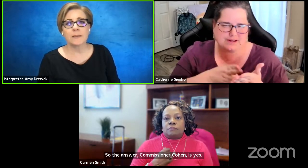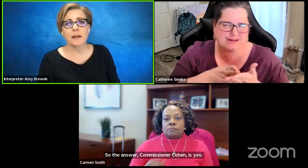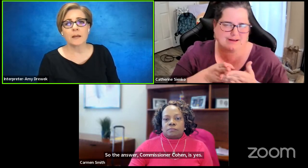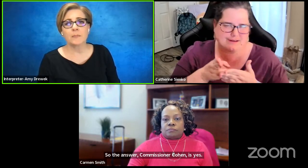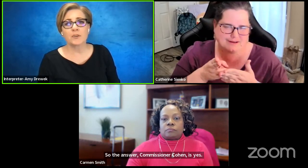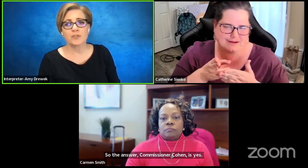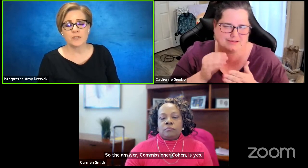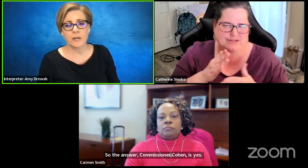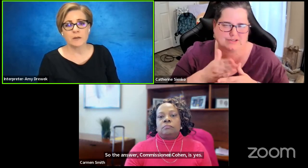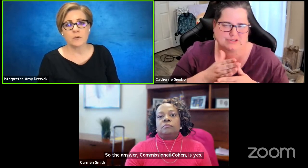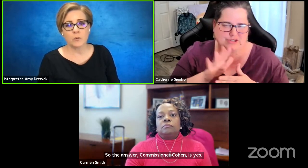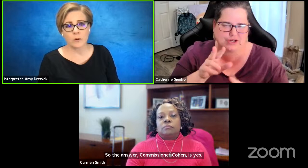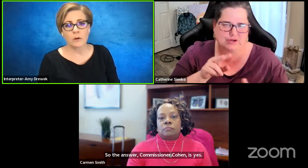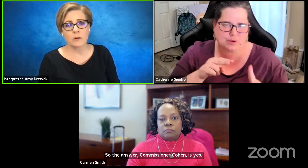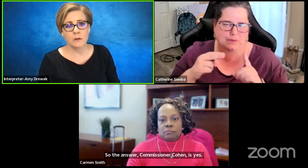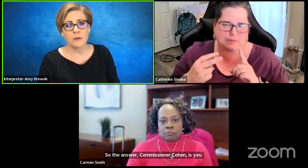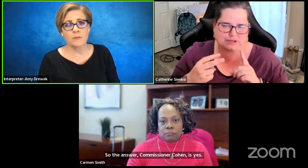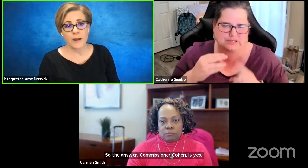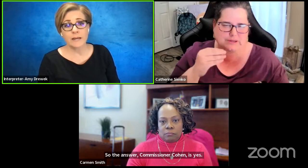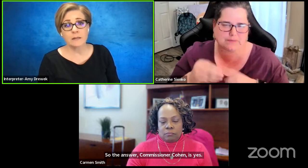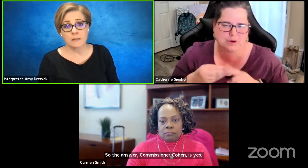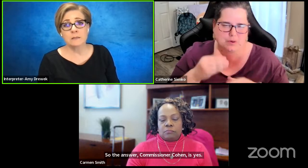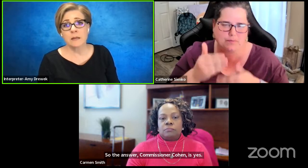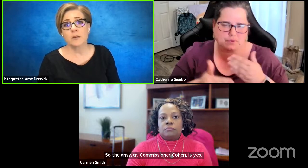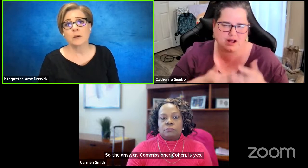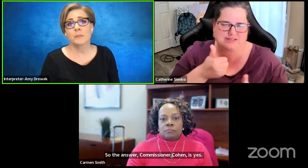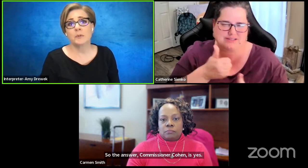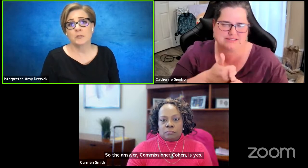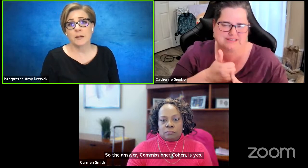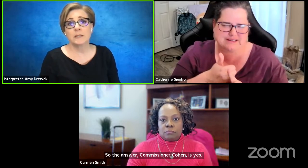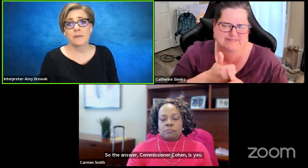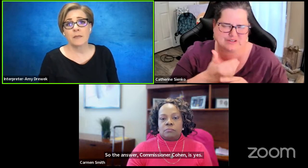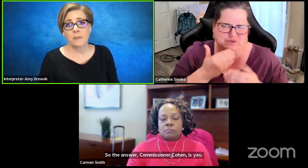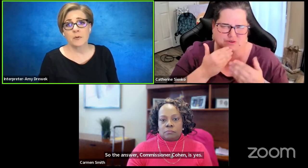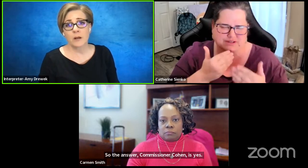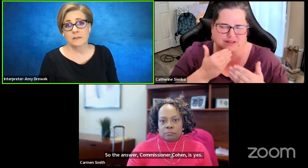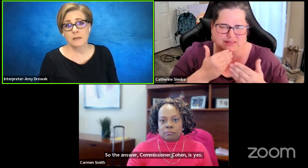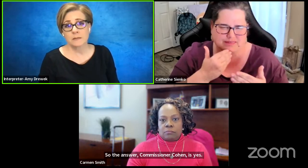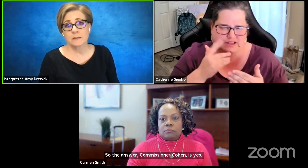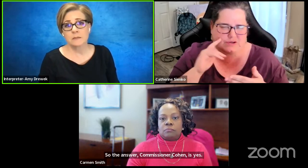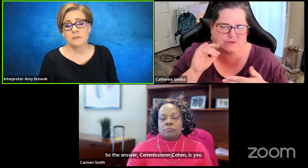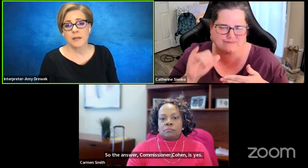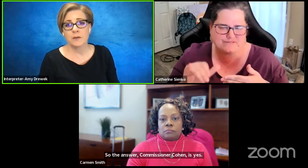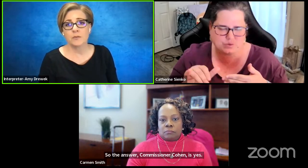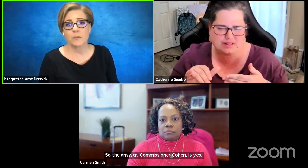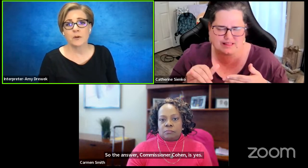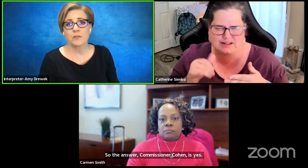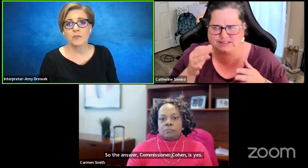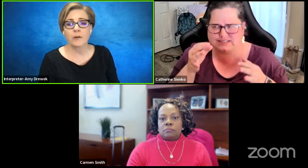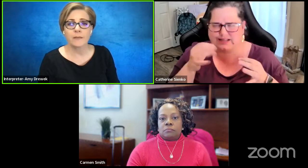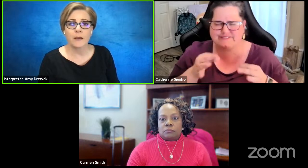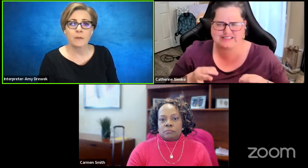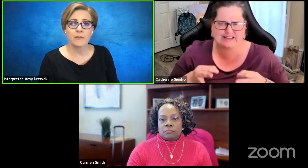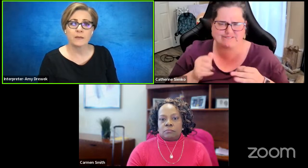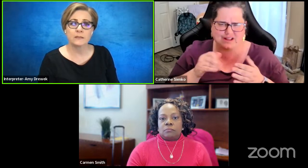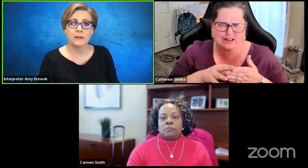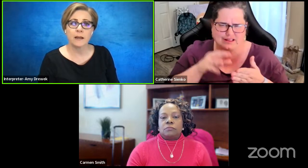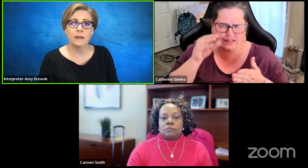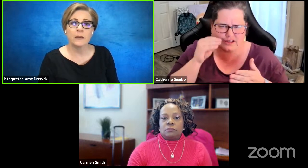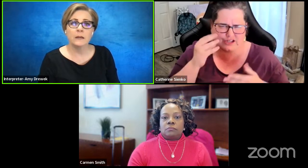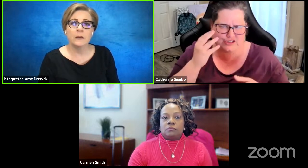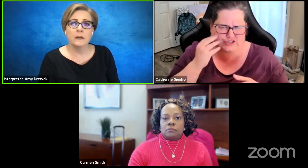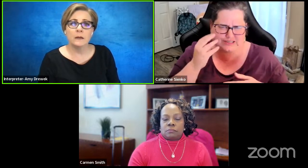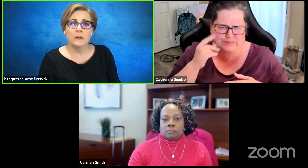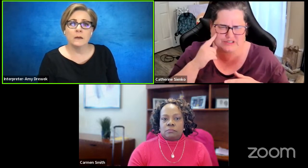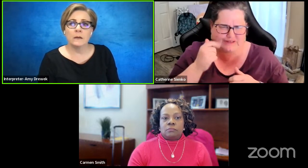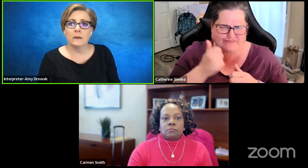I just wanted to say that I appreciate your frankness and your perspective on the process. Thank you so much for sharing that with